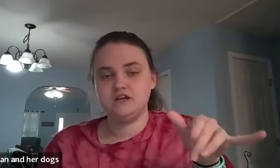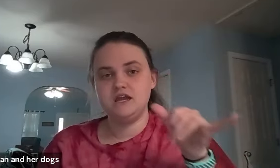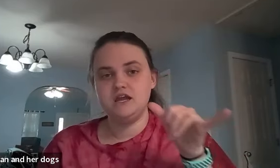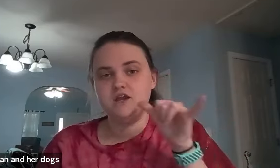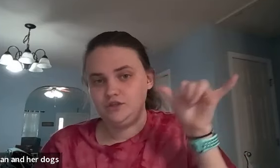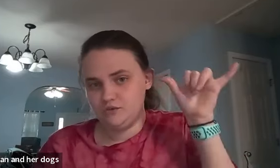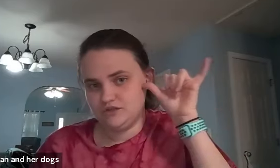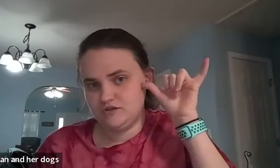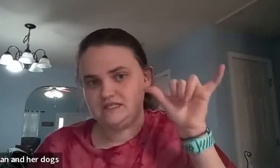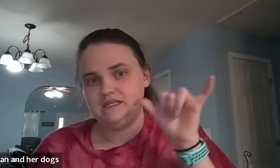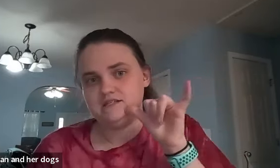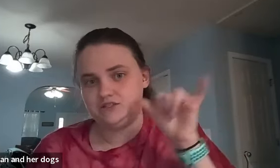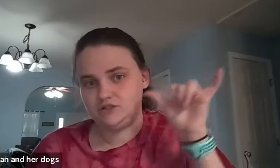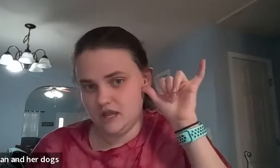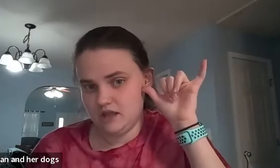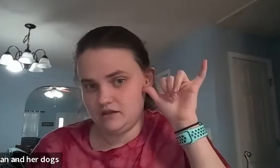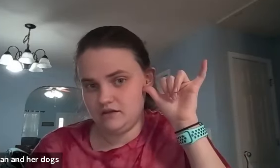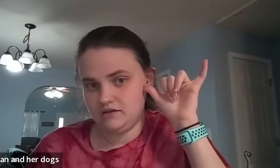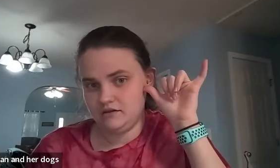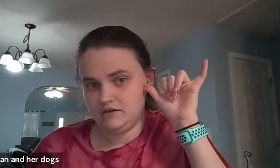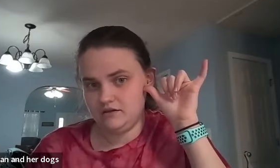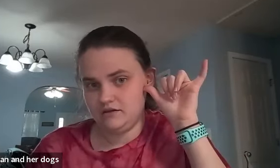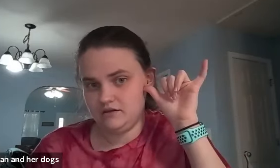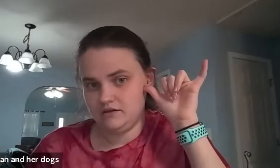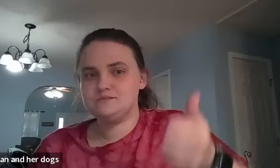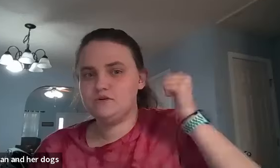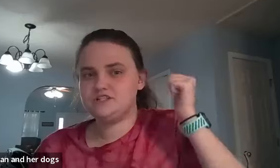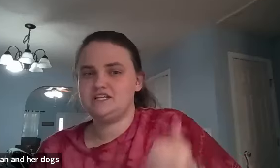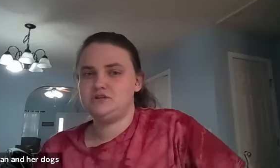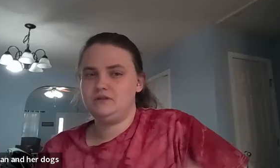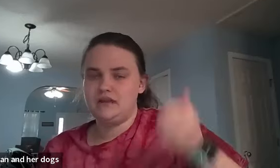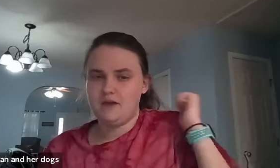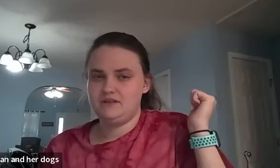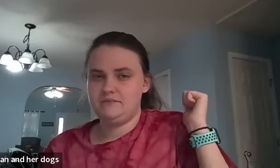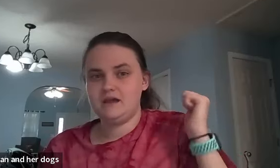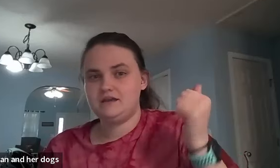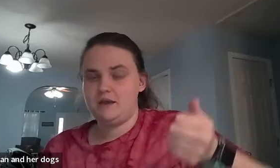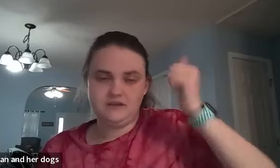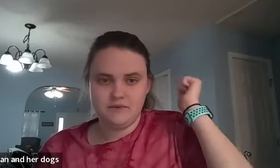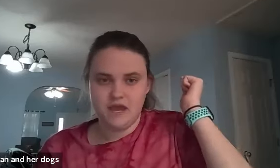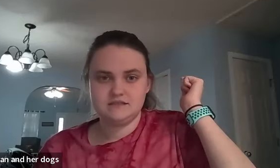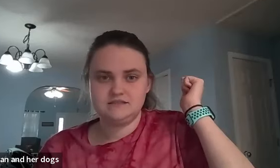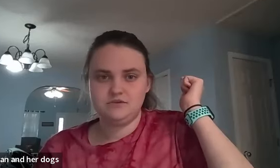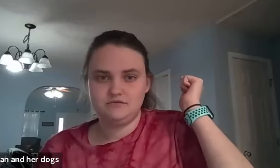yesterday, you would do this yesterday. This is more just like that general, it happened in the back. It happened in the past,